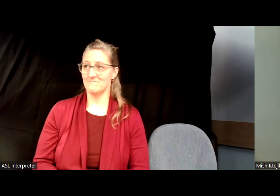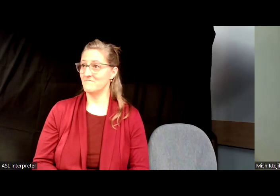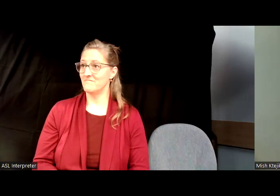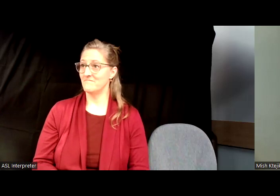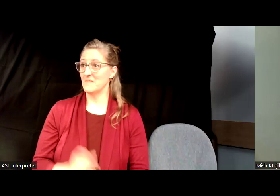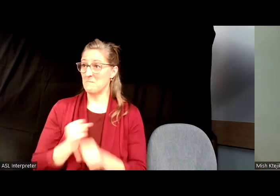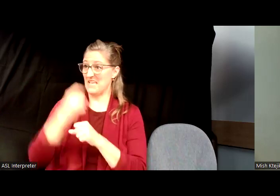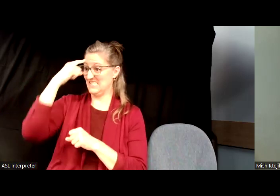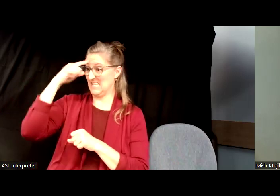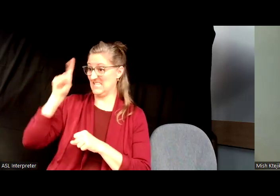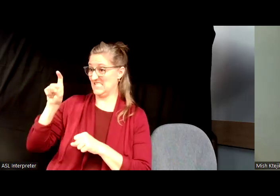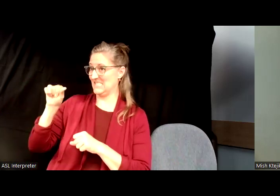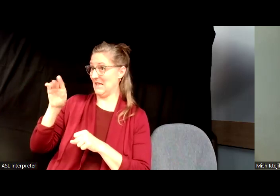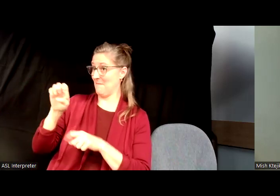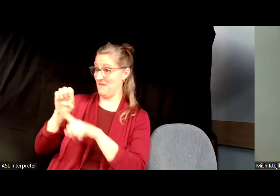That make Mitch sense? is saying, okay.